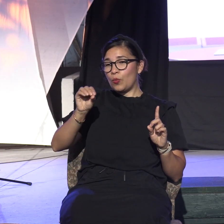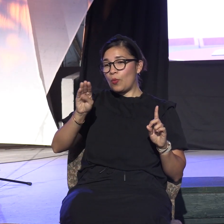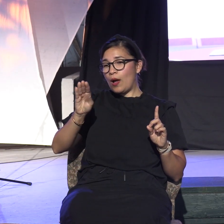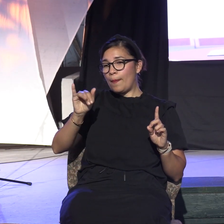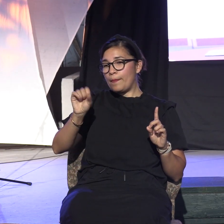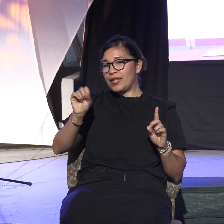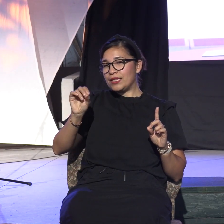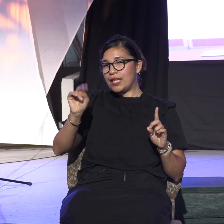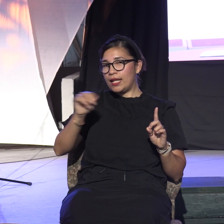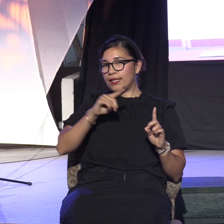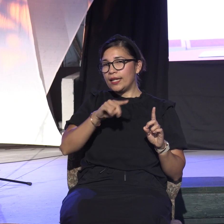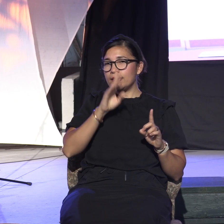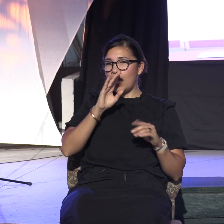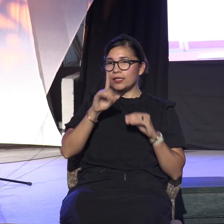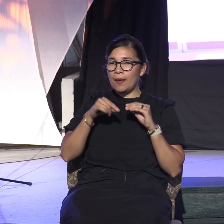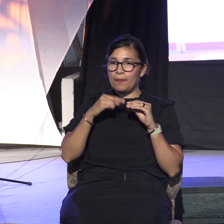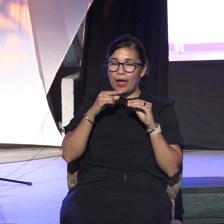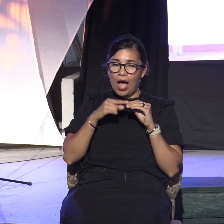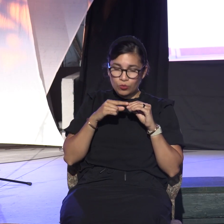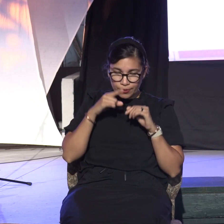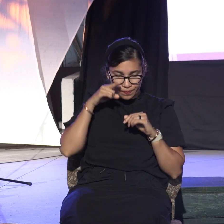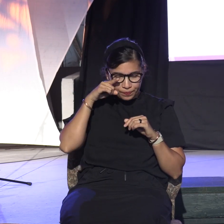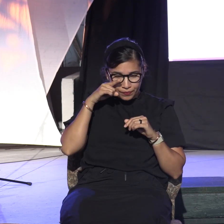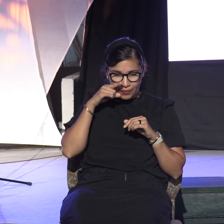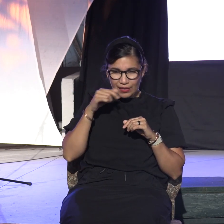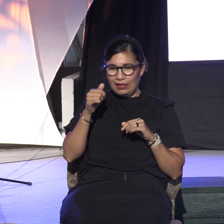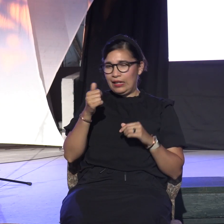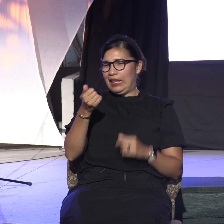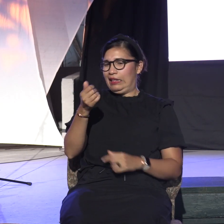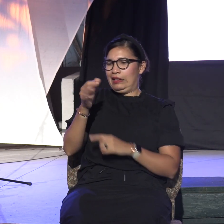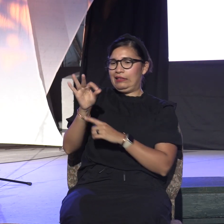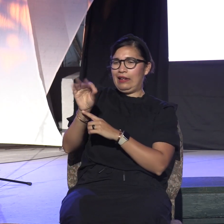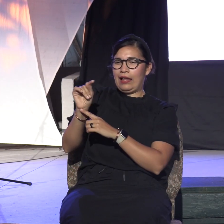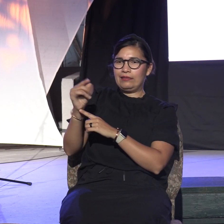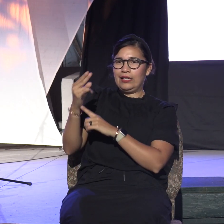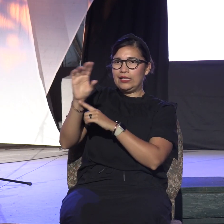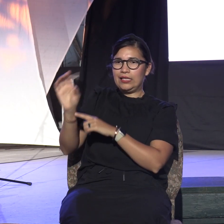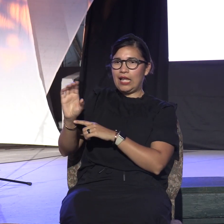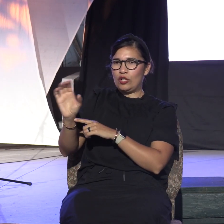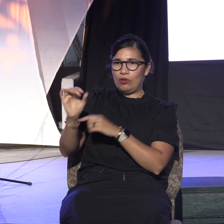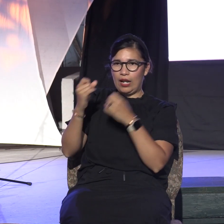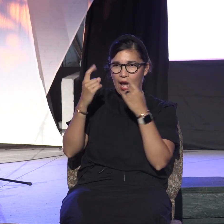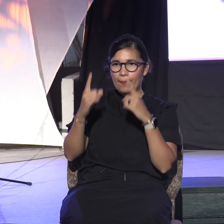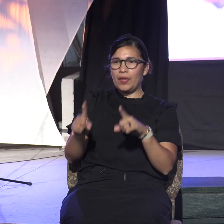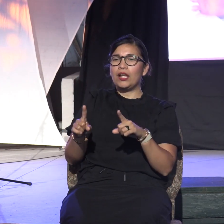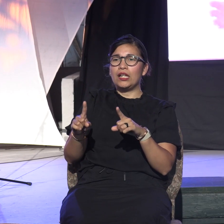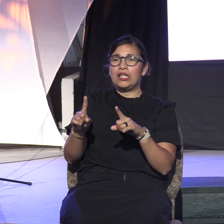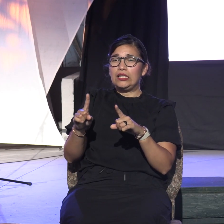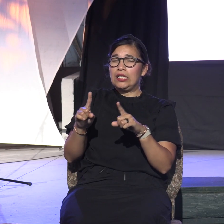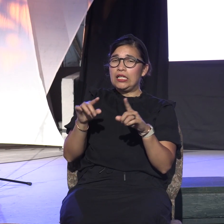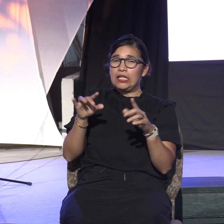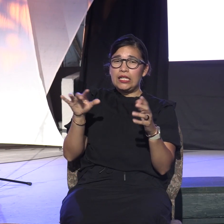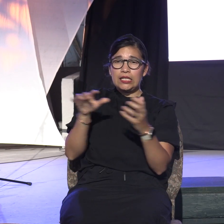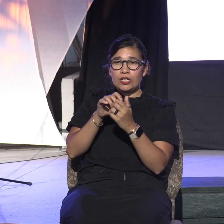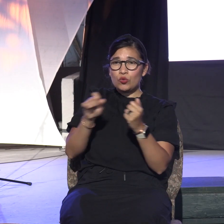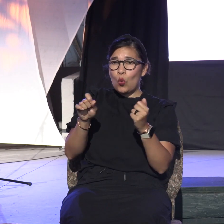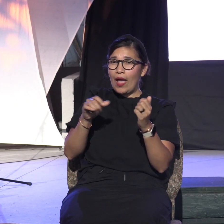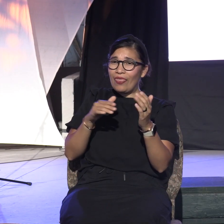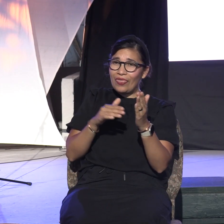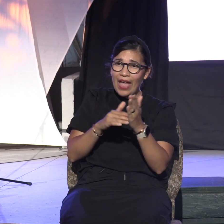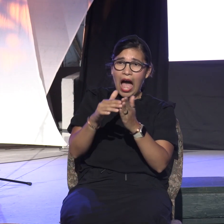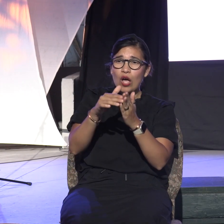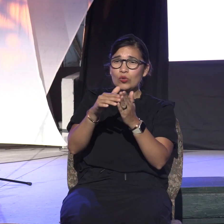thousands of acres in Nebraska, Kansas, Iowa. And he writes this.